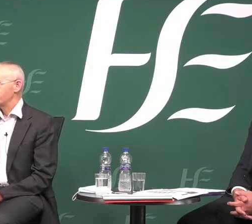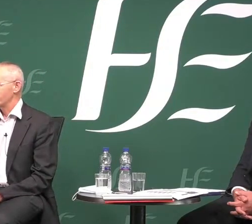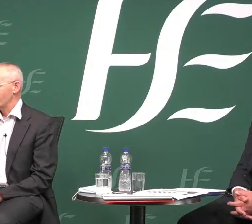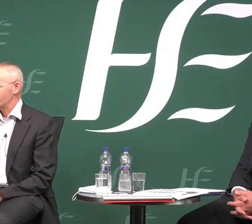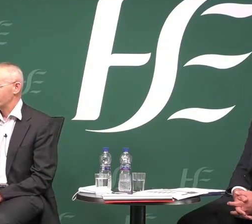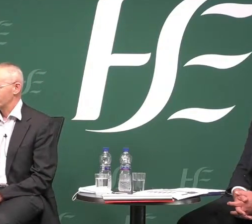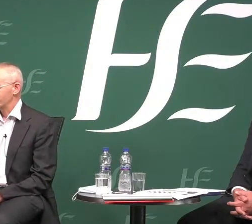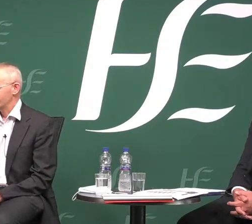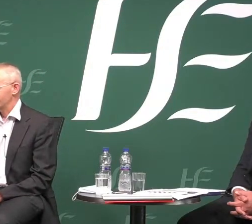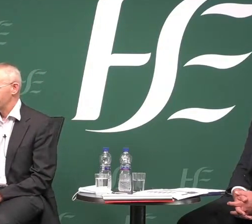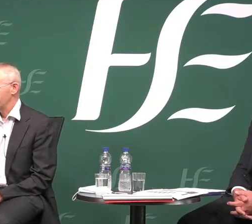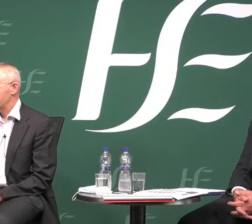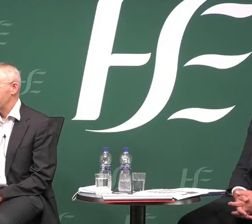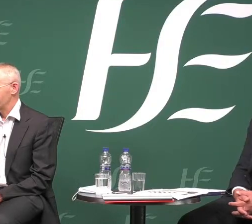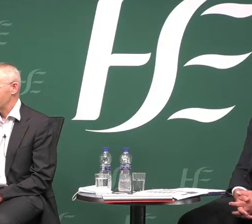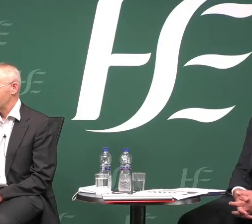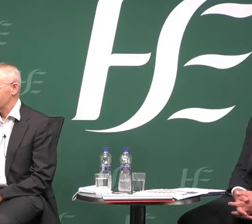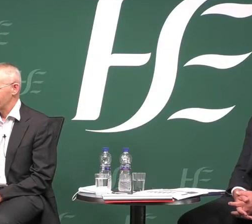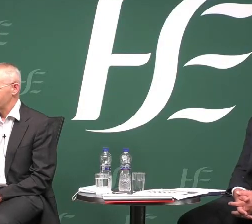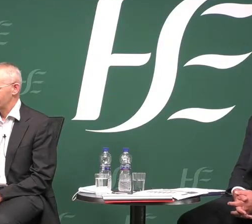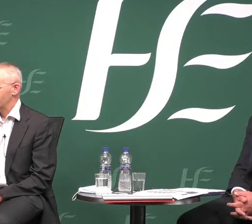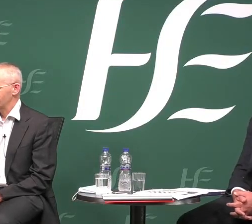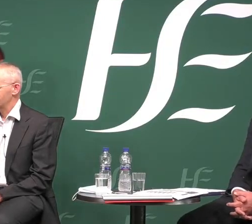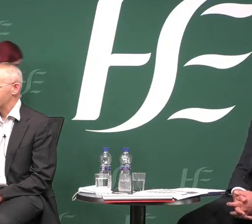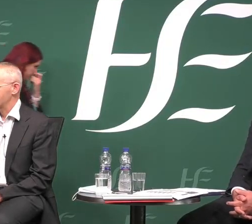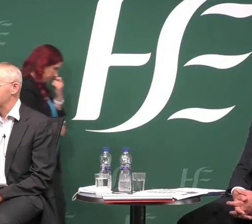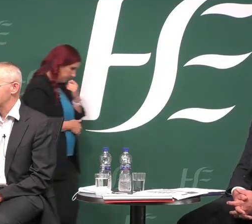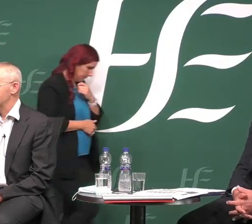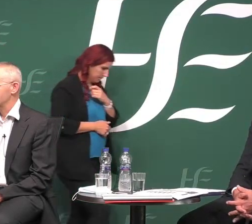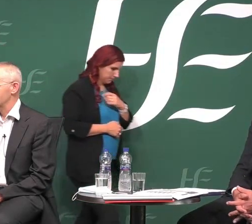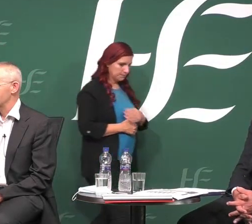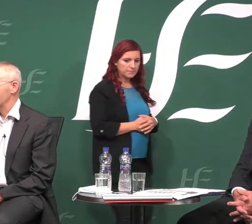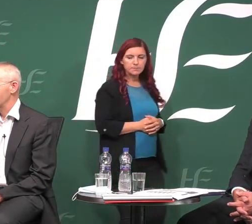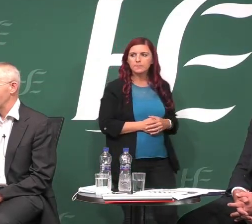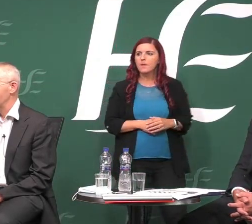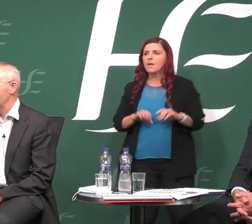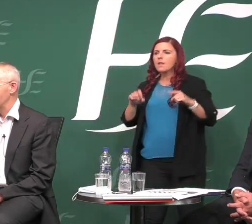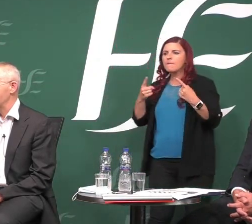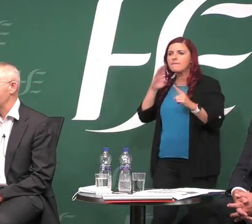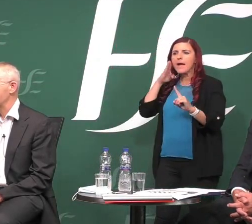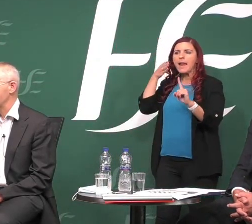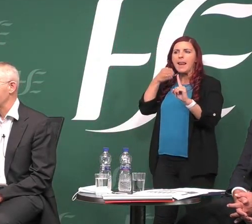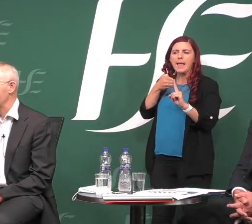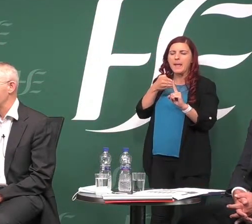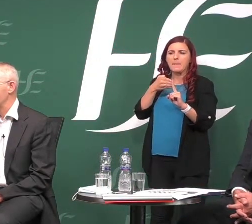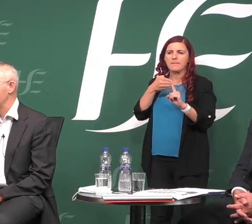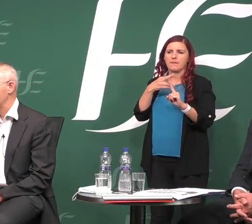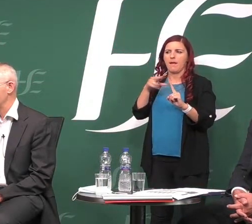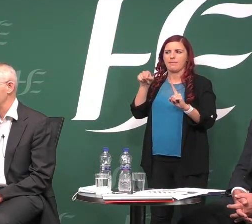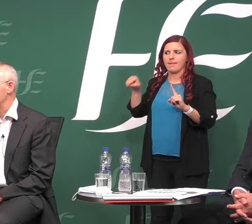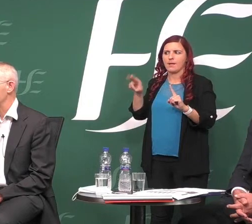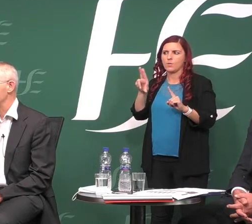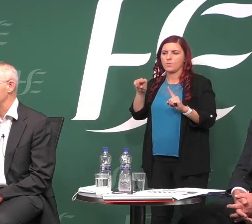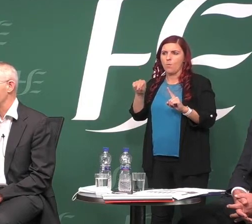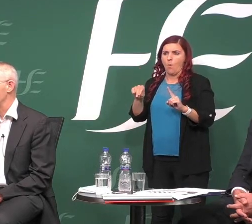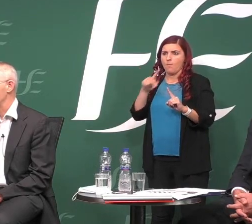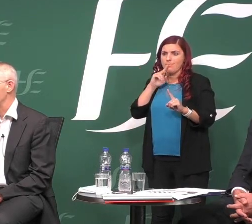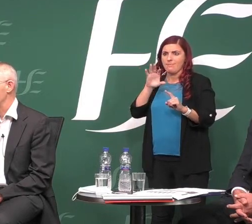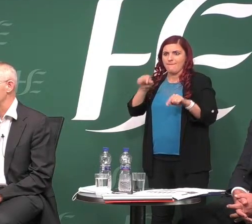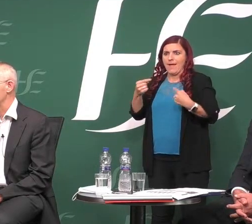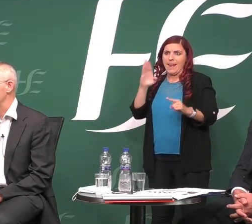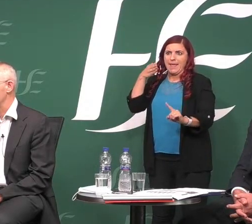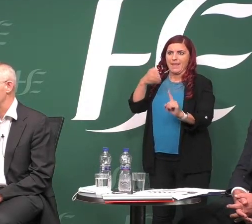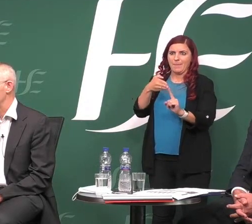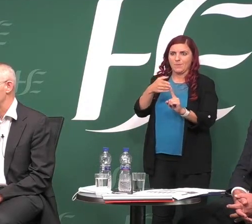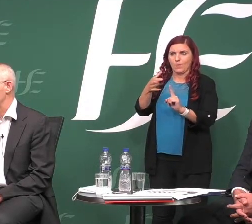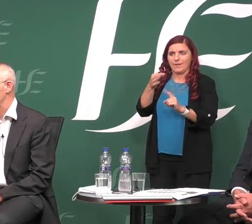the end game, I suppose, which we is that we get to the stage where people are not getting sick, or people